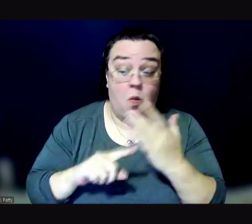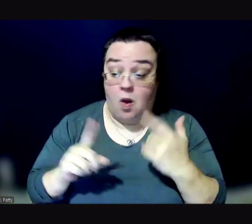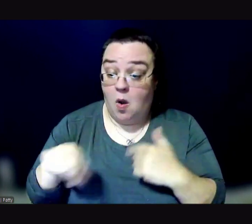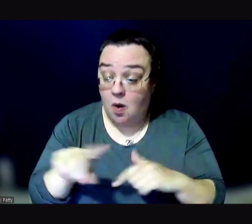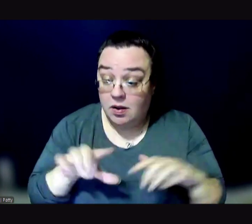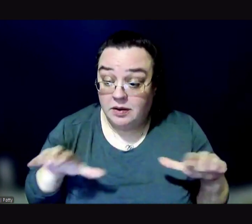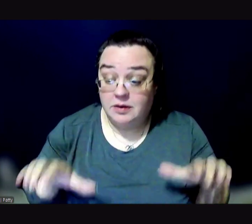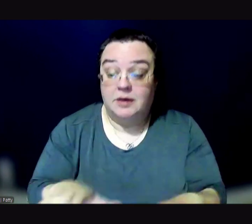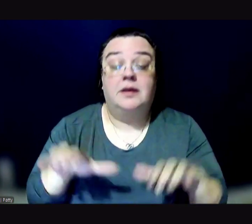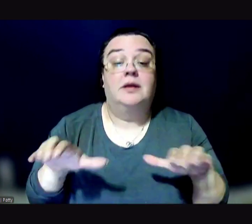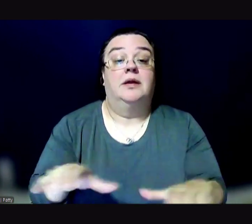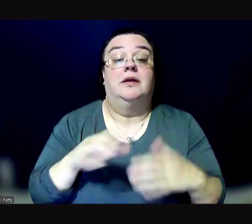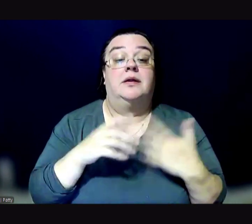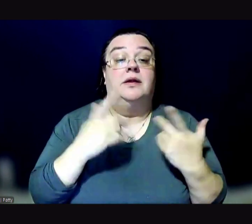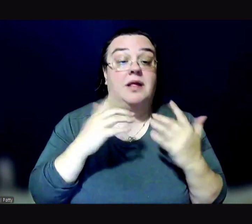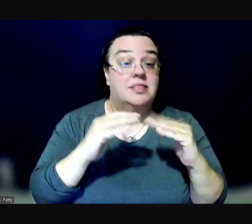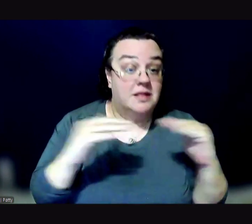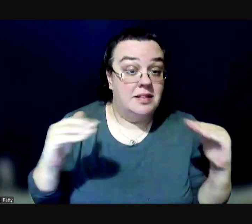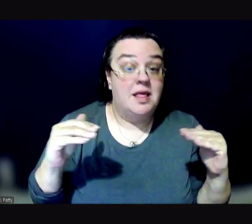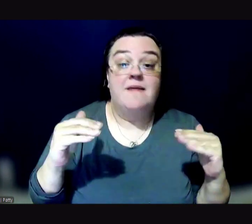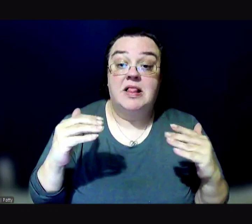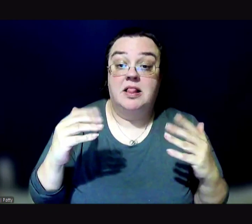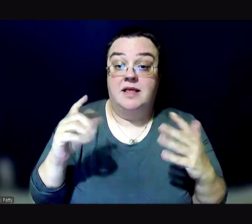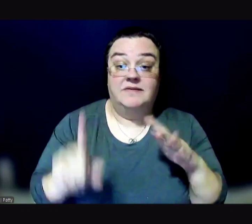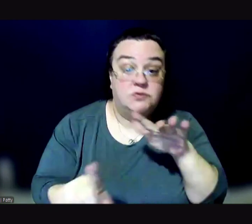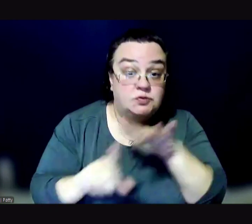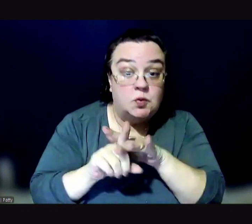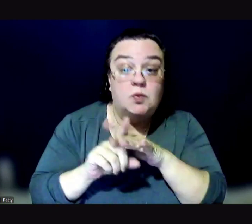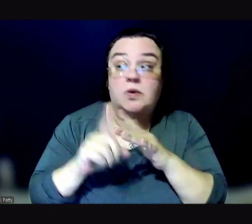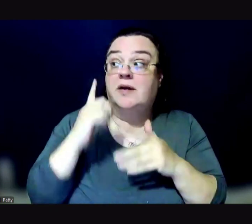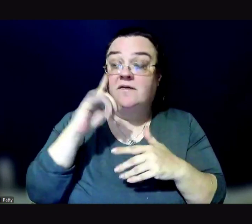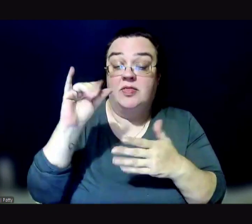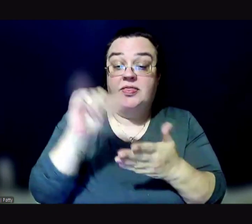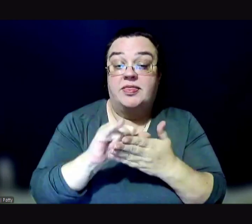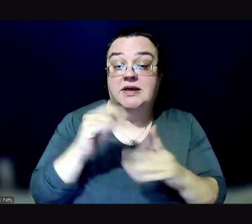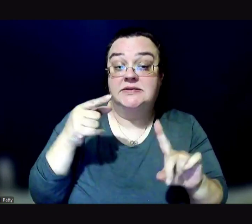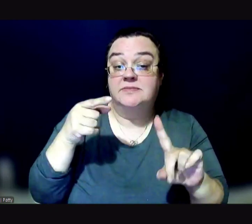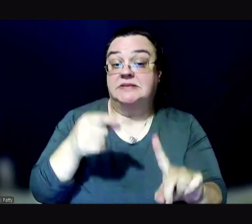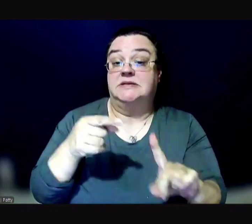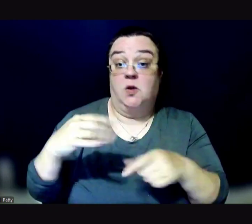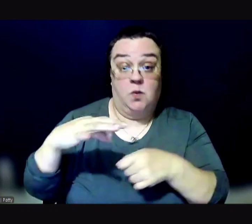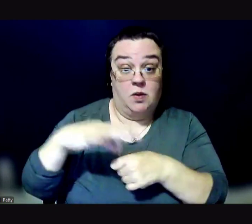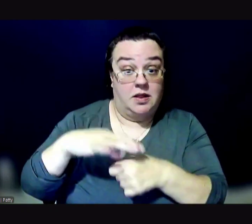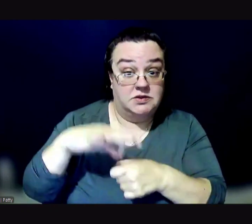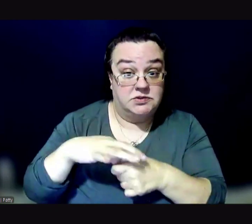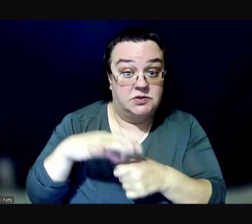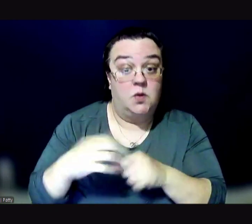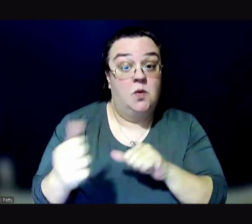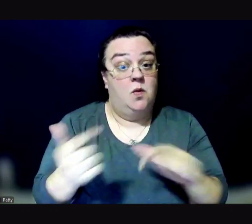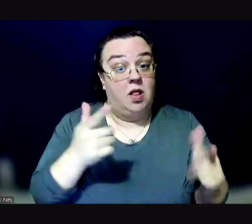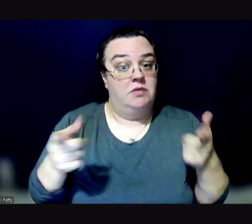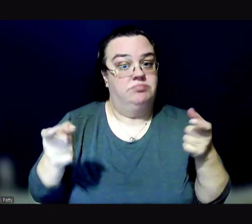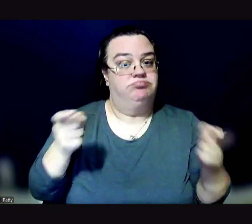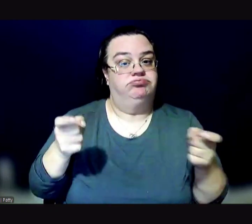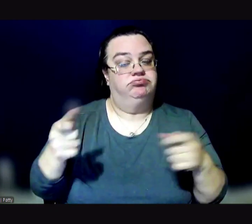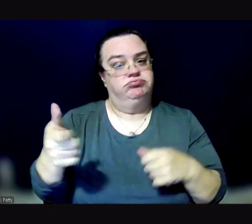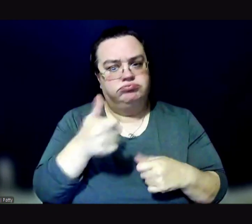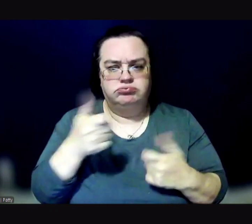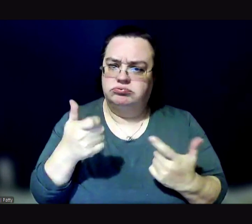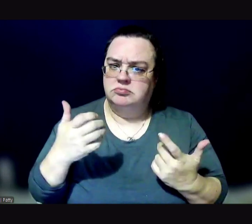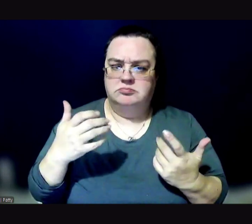and the level of turnout that was for this particular election, you all handled yourself with class,